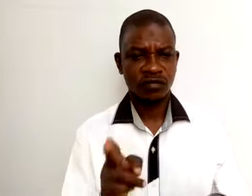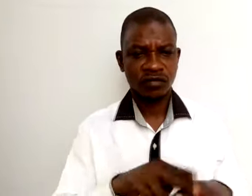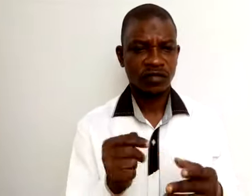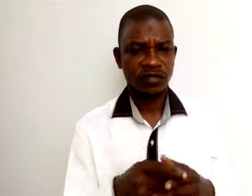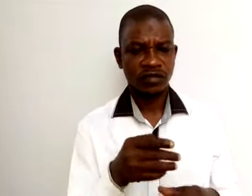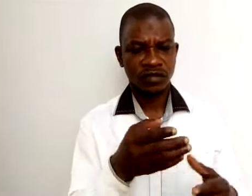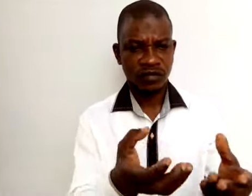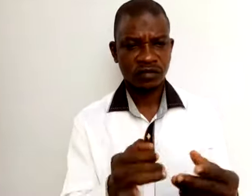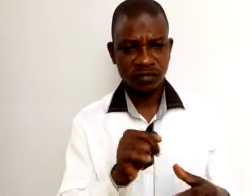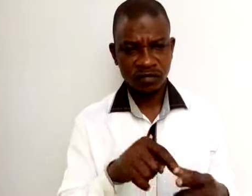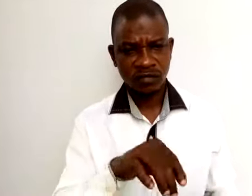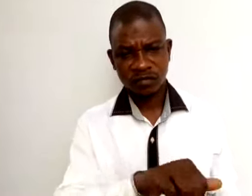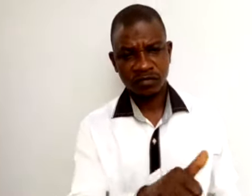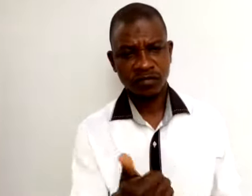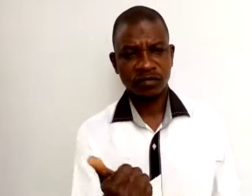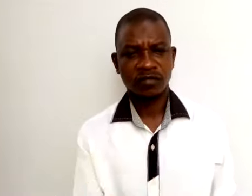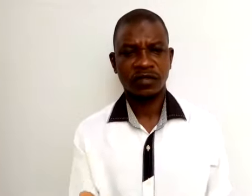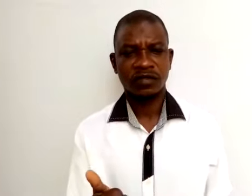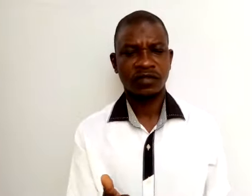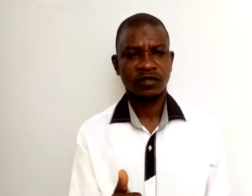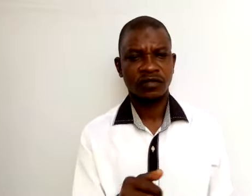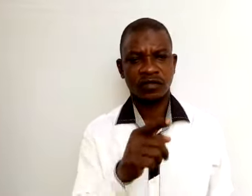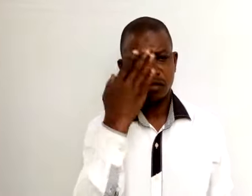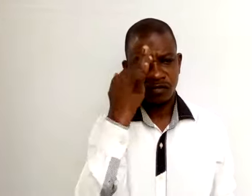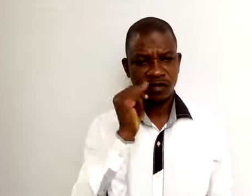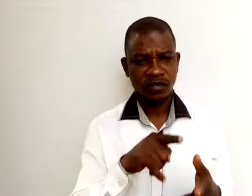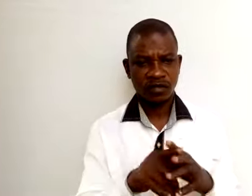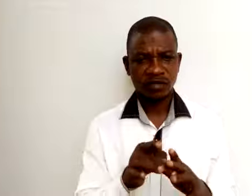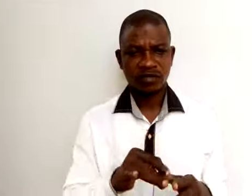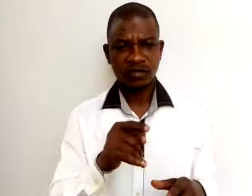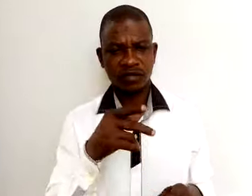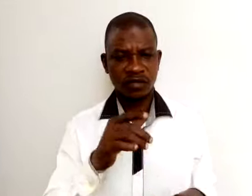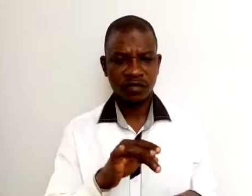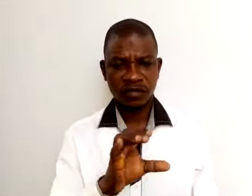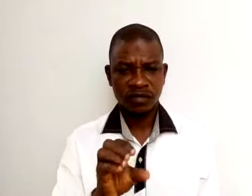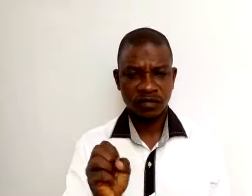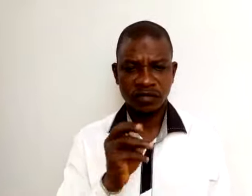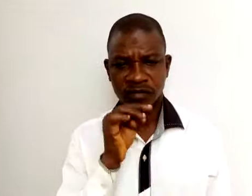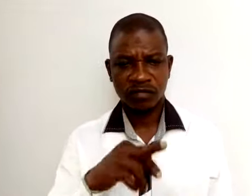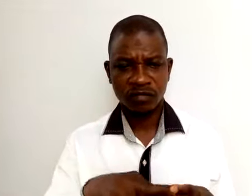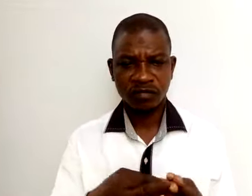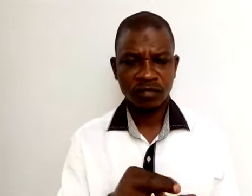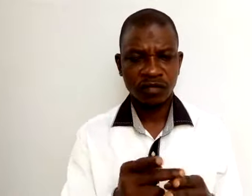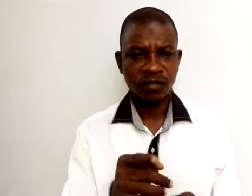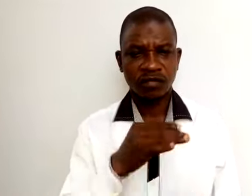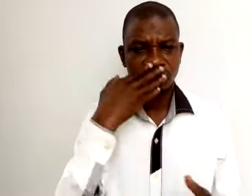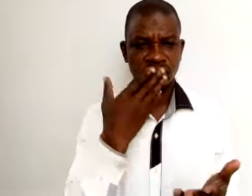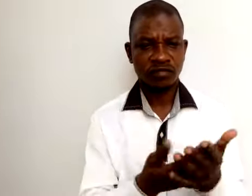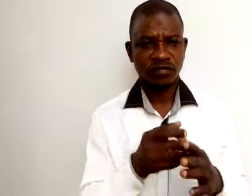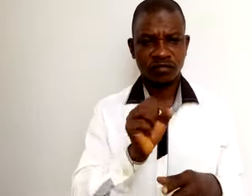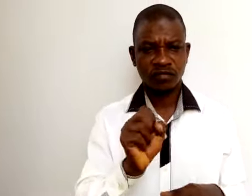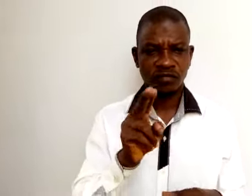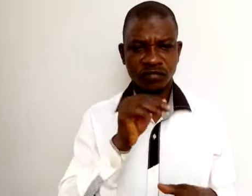demand of the other, while in the case of a complementary goods such as car